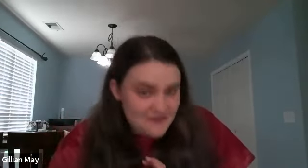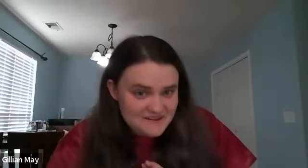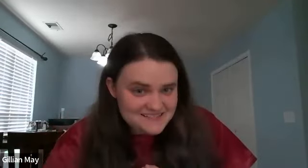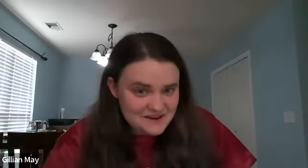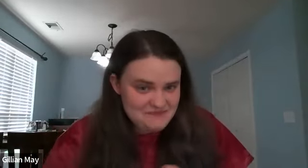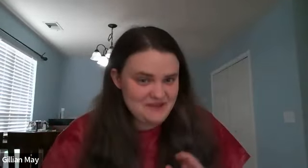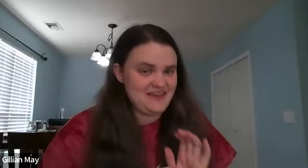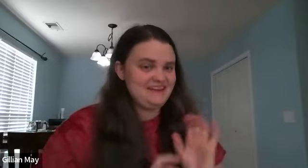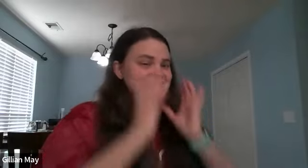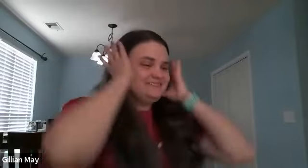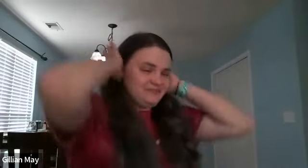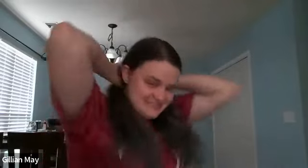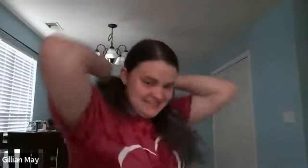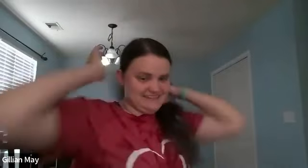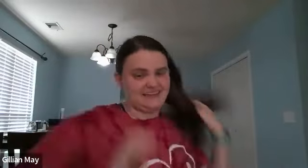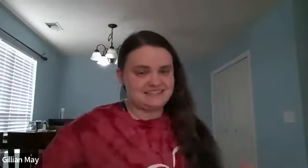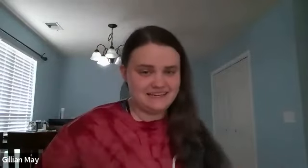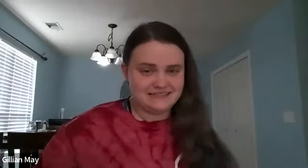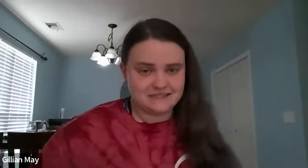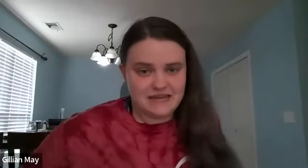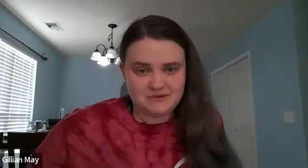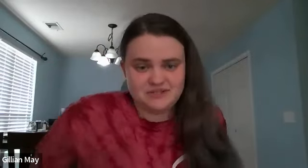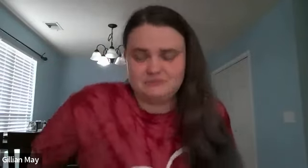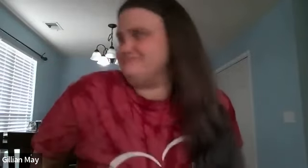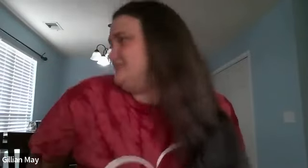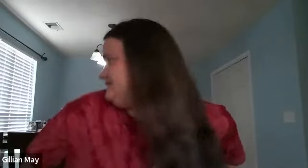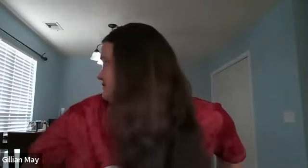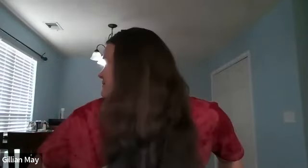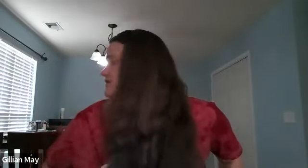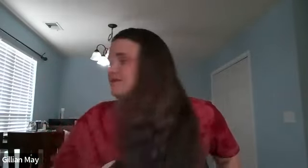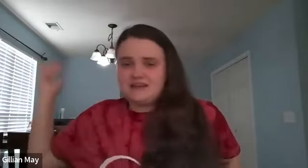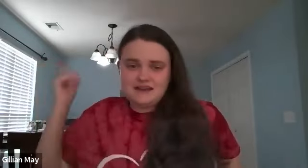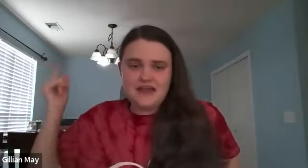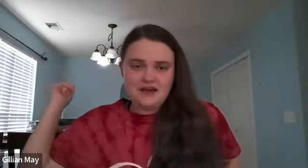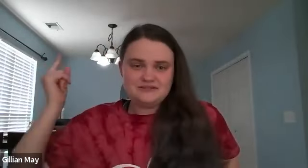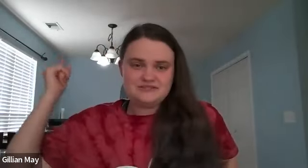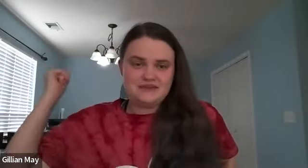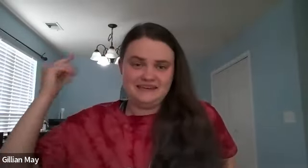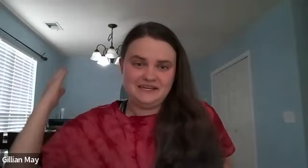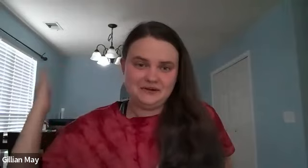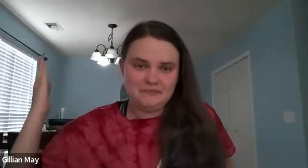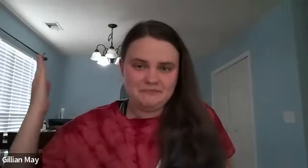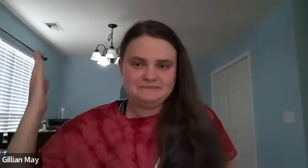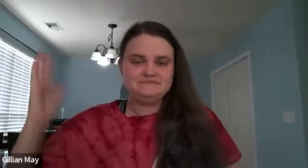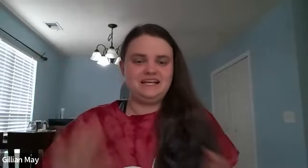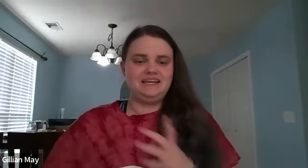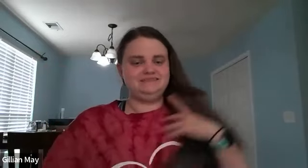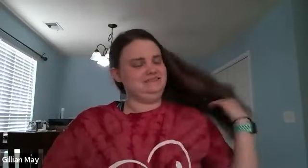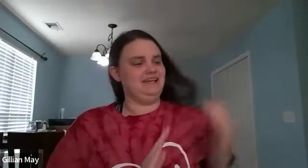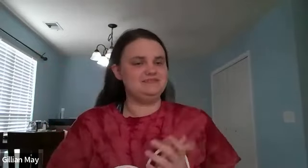very sorry about that. Once again, like I said, it's the neighbors. I think they're coming on the side of the house so they can hear them. And yes, but